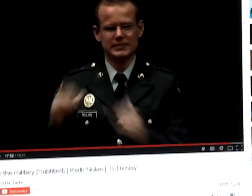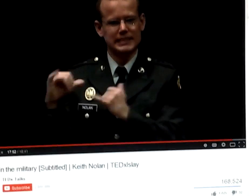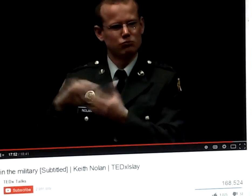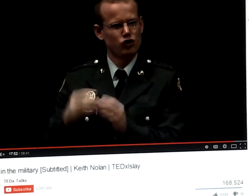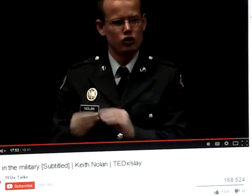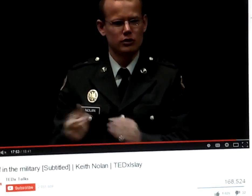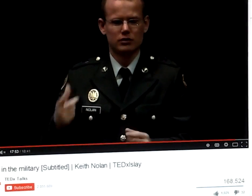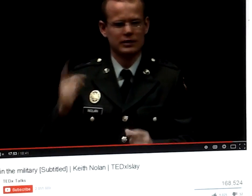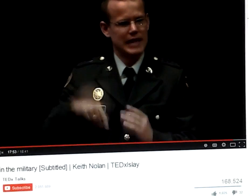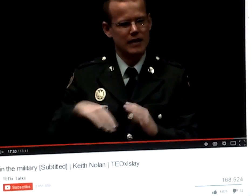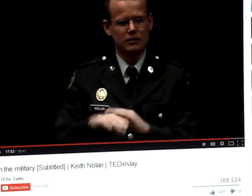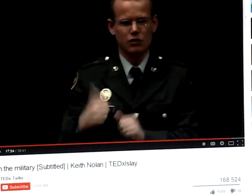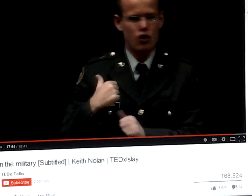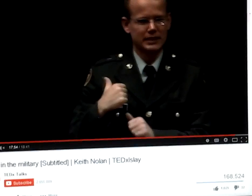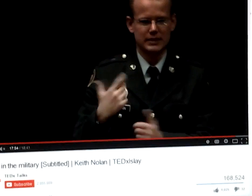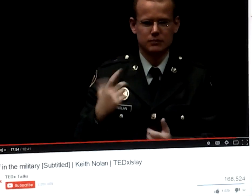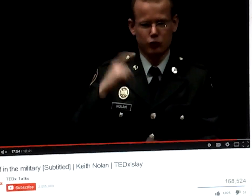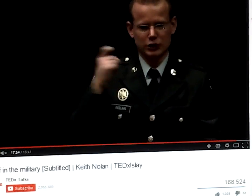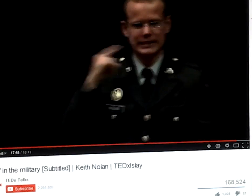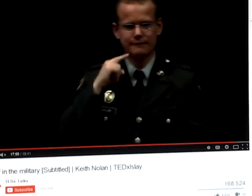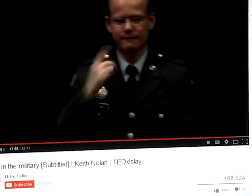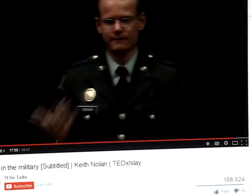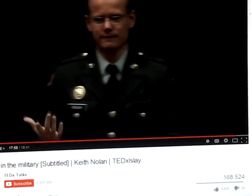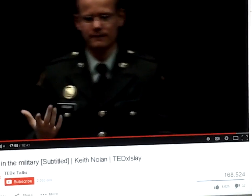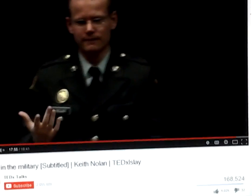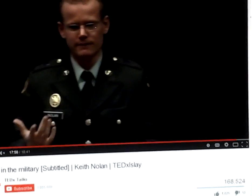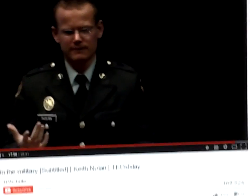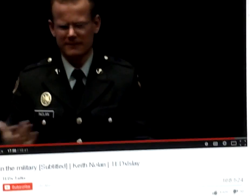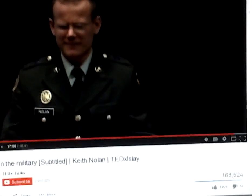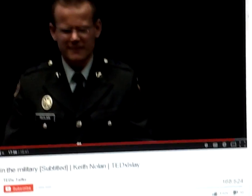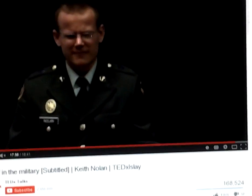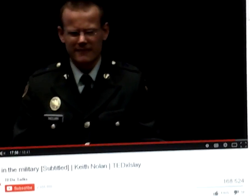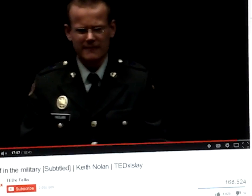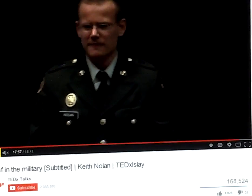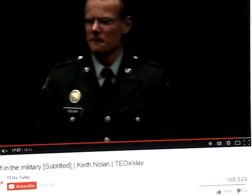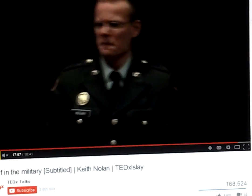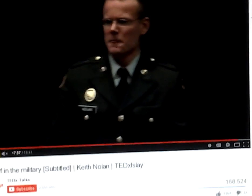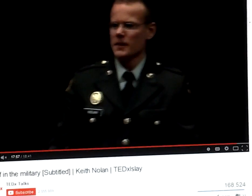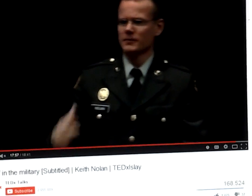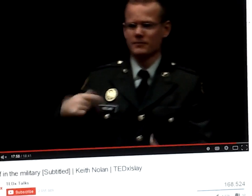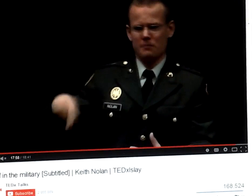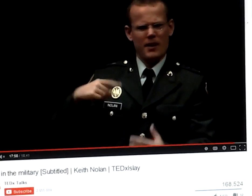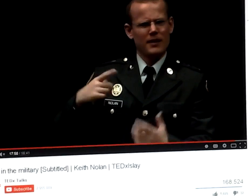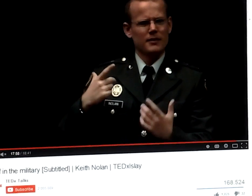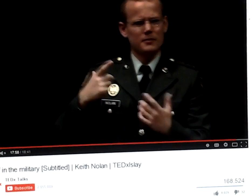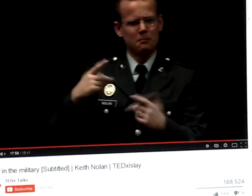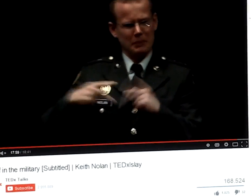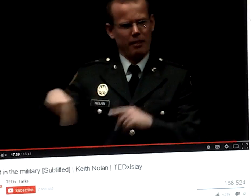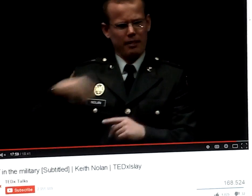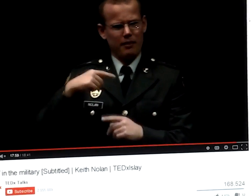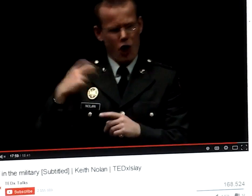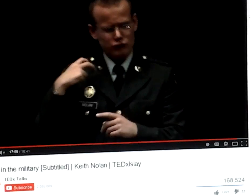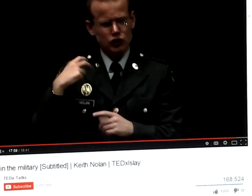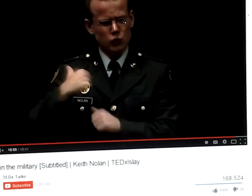I was here already for a few years, and they told me I couldn't go into the army because I was deaf.